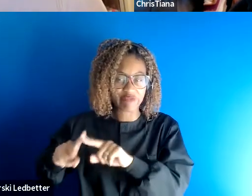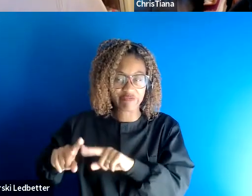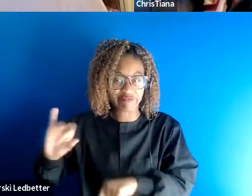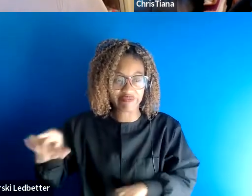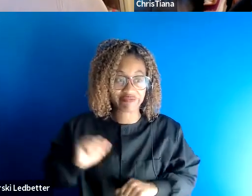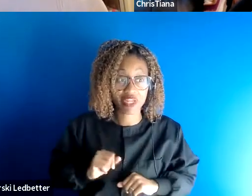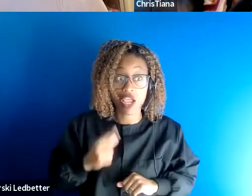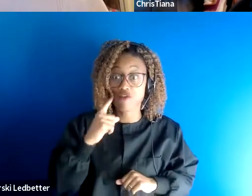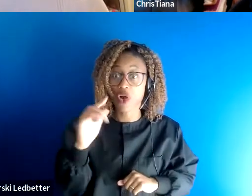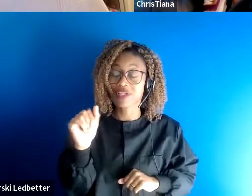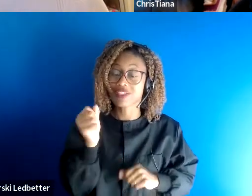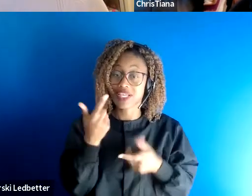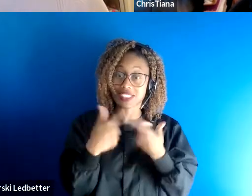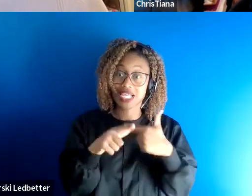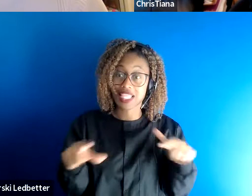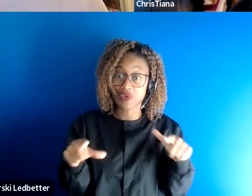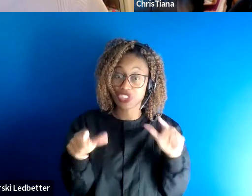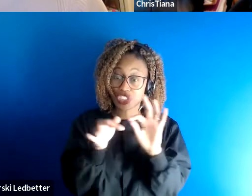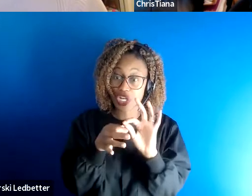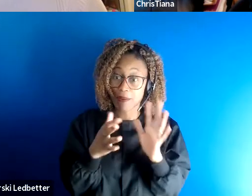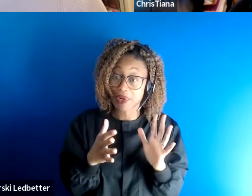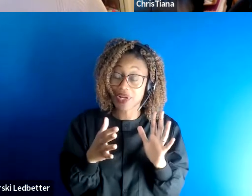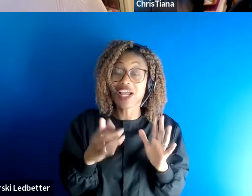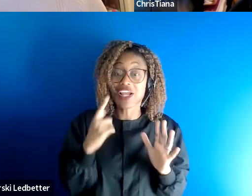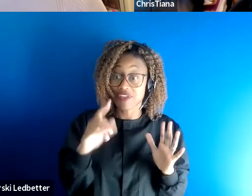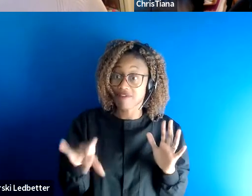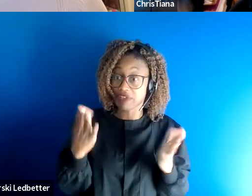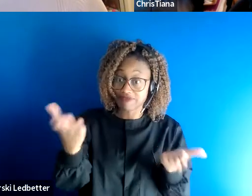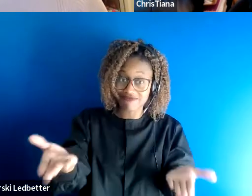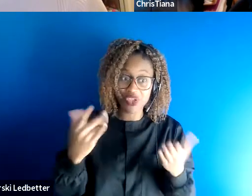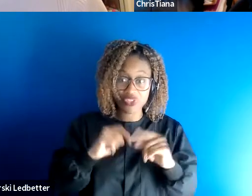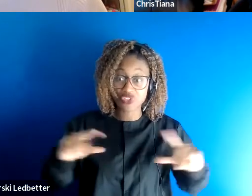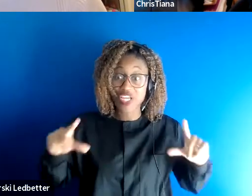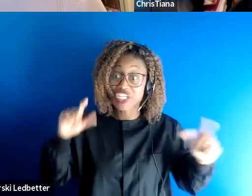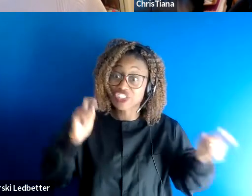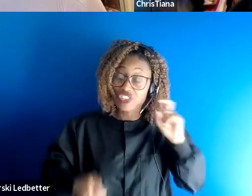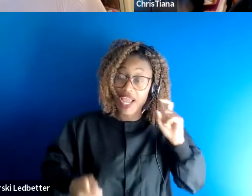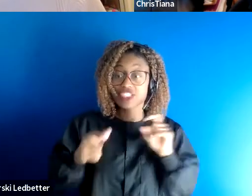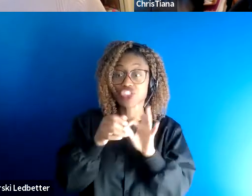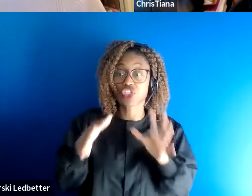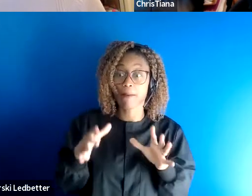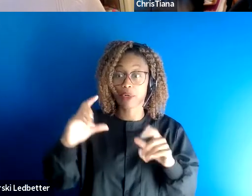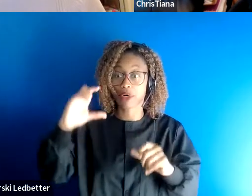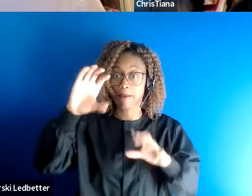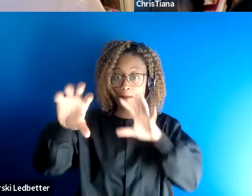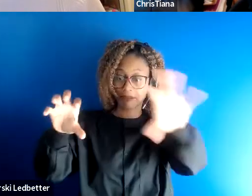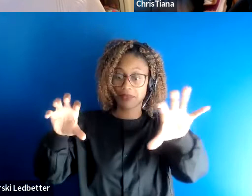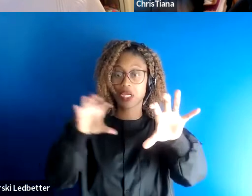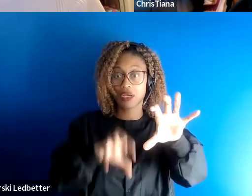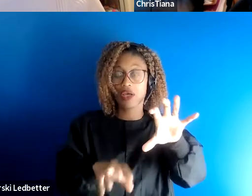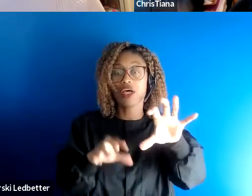For sign language interpreting, you can find the interpreter on the screen. You can change the interpreter's panelist box